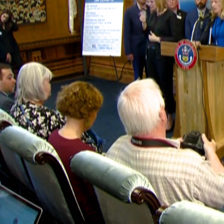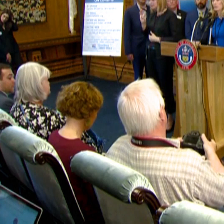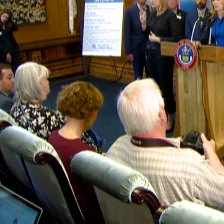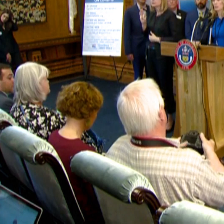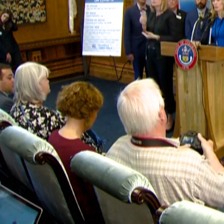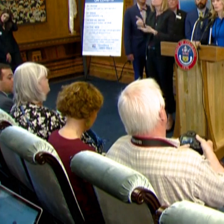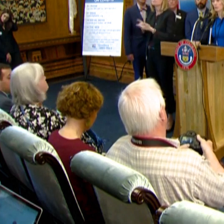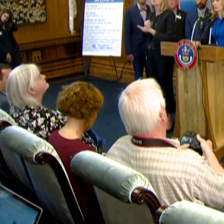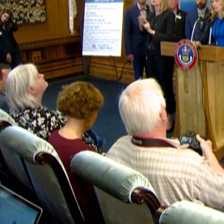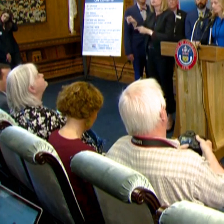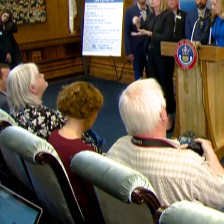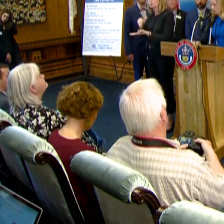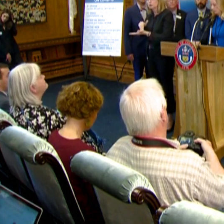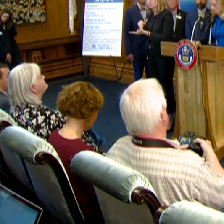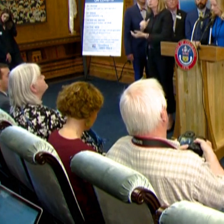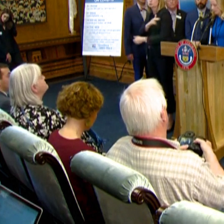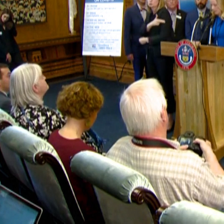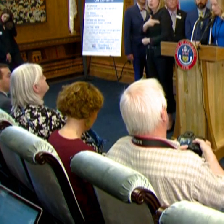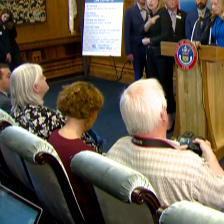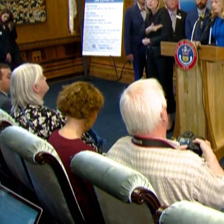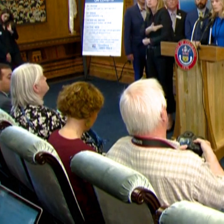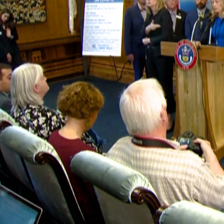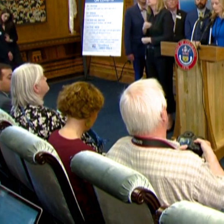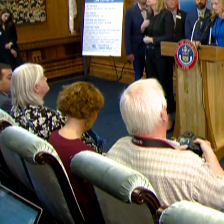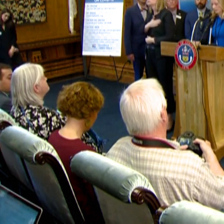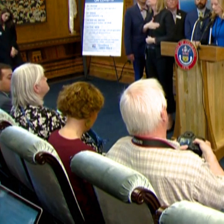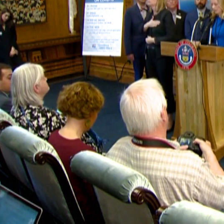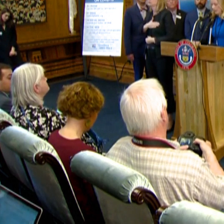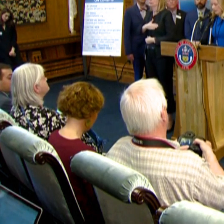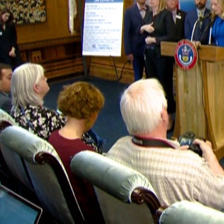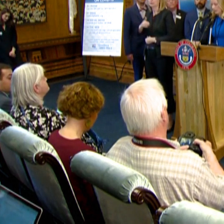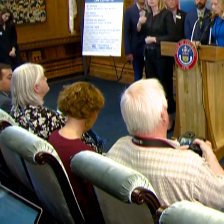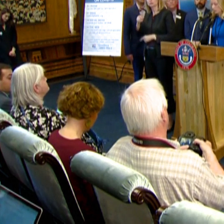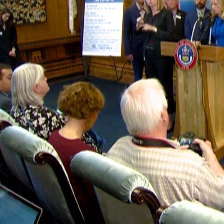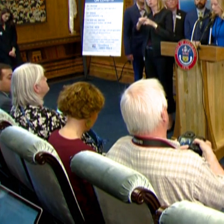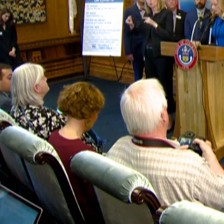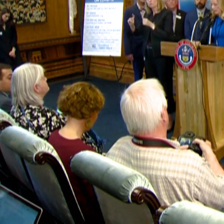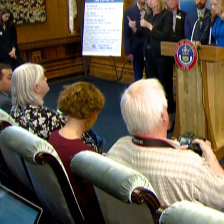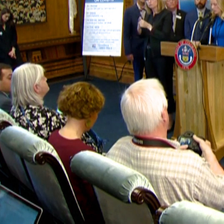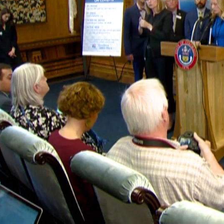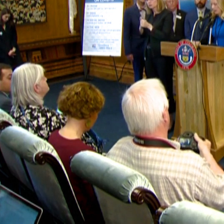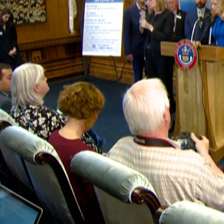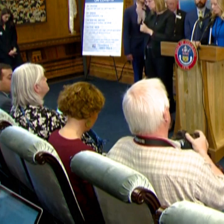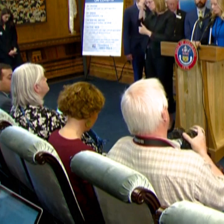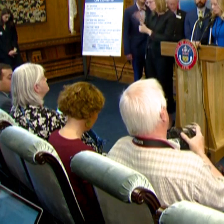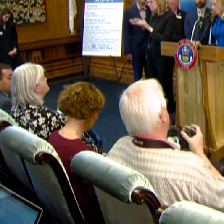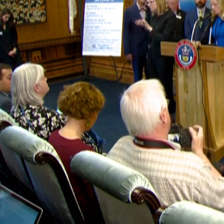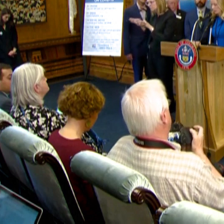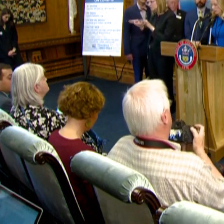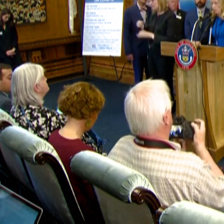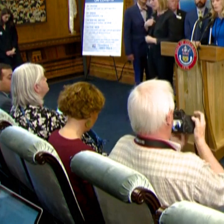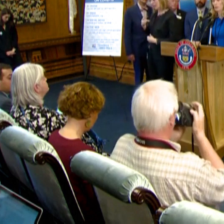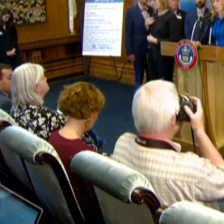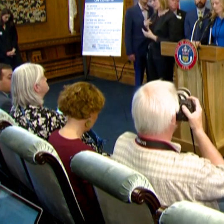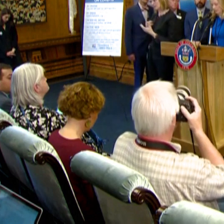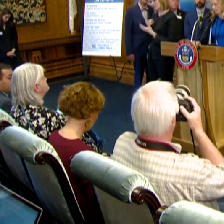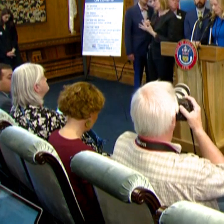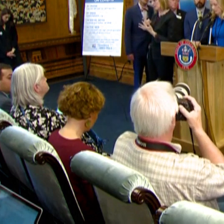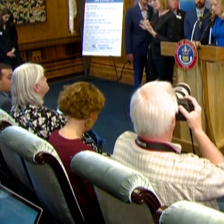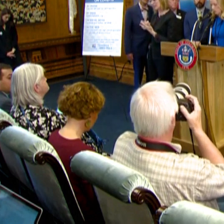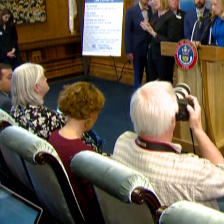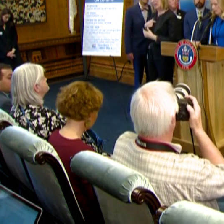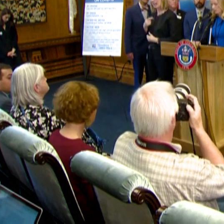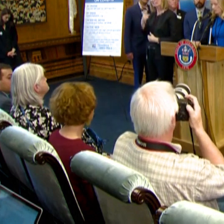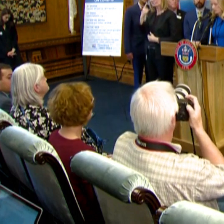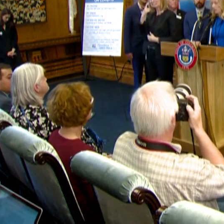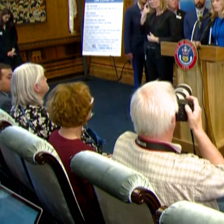to see a doctor or to an emergency room. Tell them your symptoms and that you suspect you were exposed to someone with